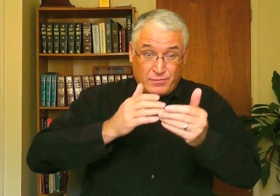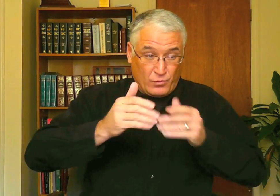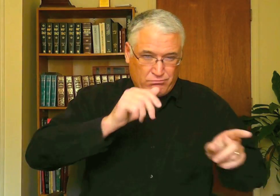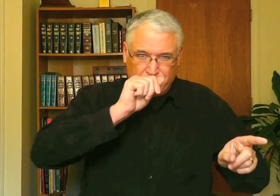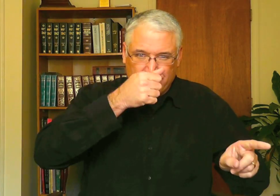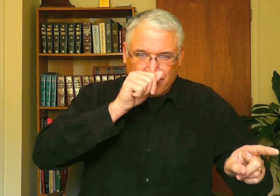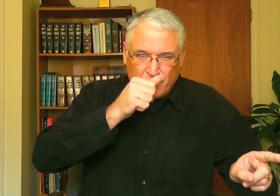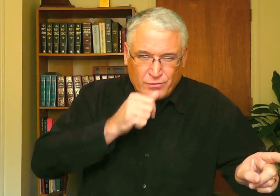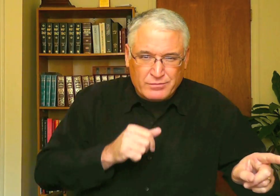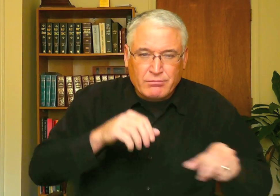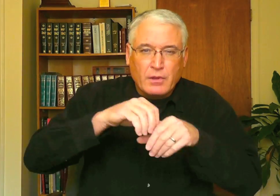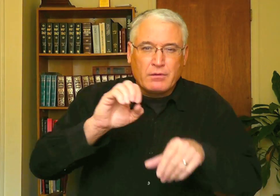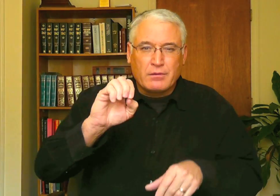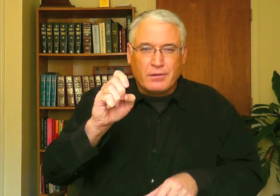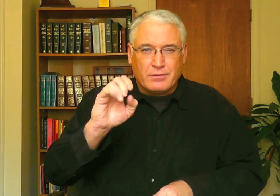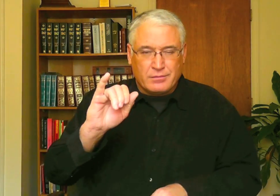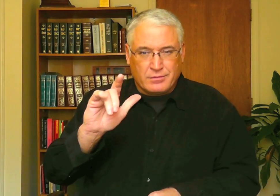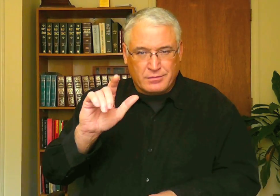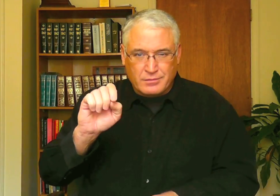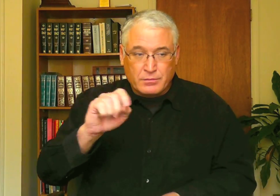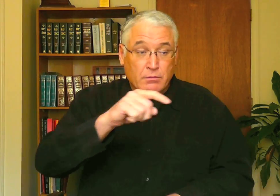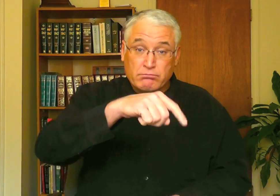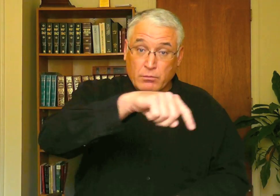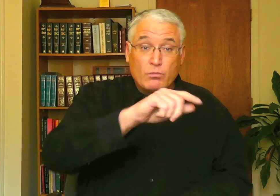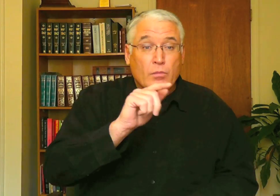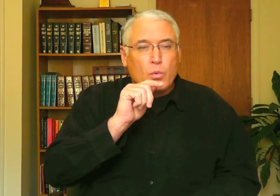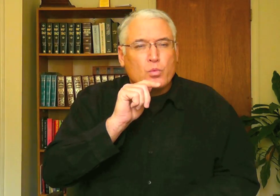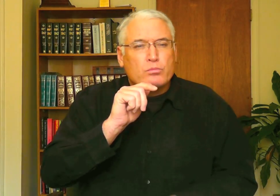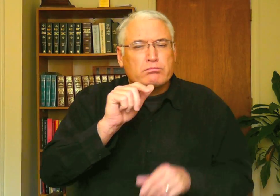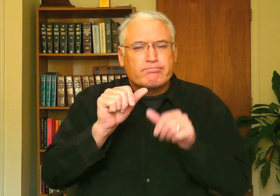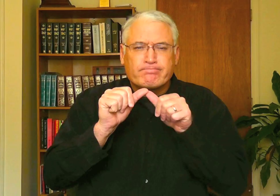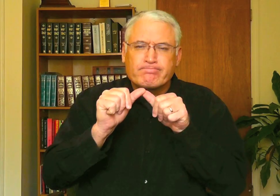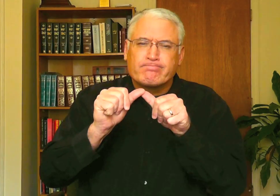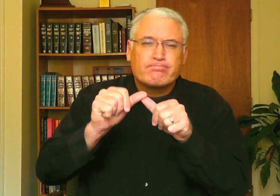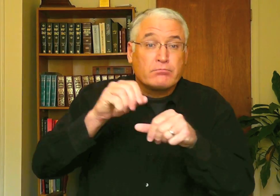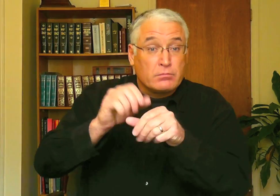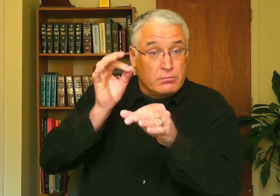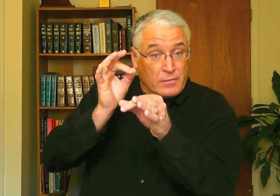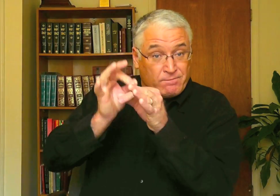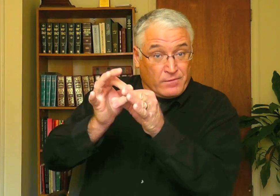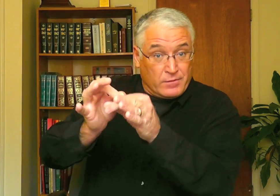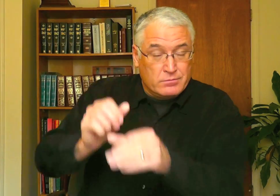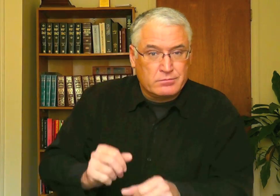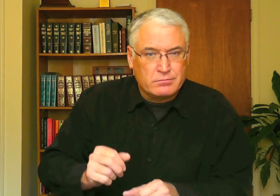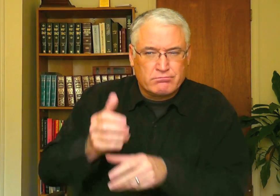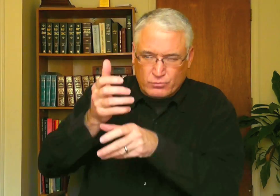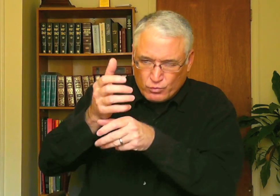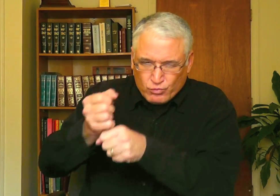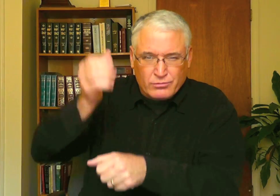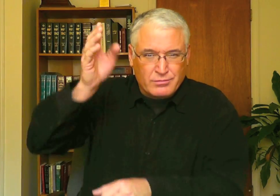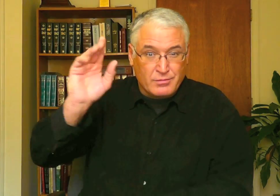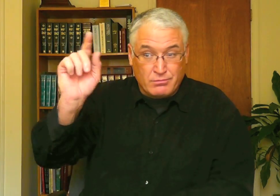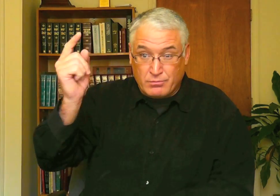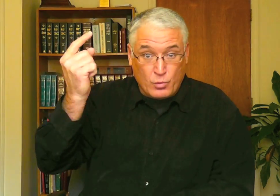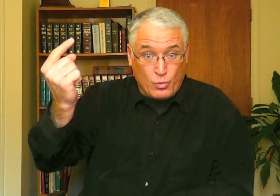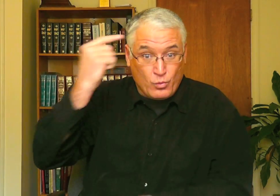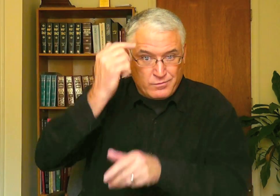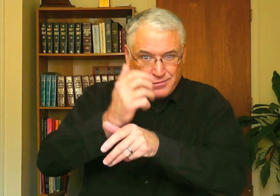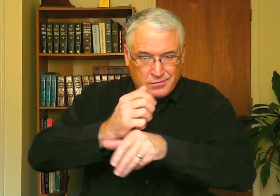God's people who suffered in the exile, those who persevered in faithfulness to